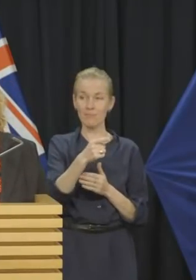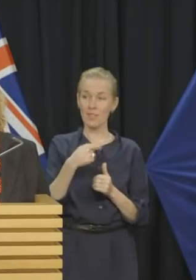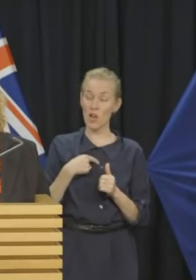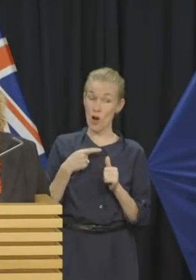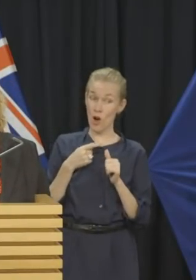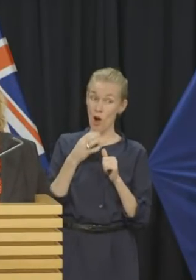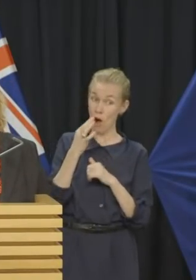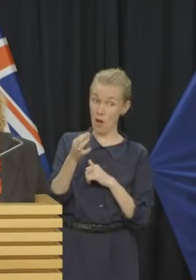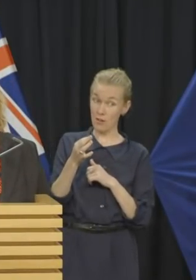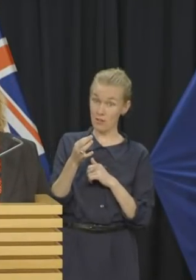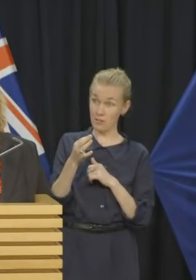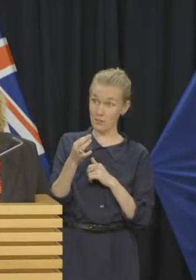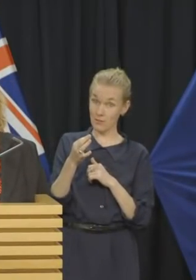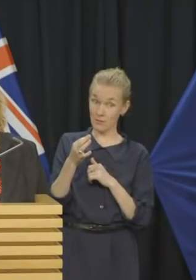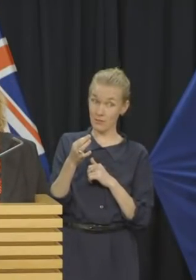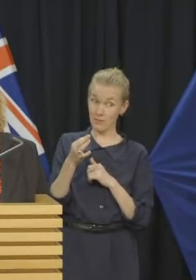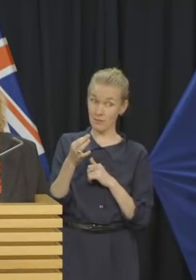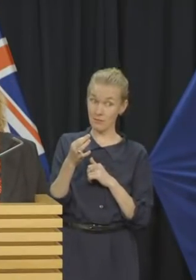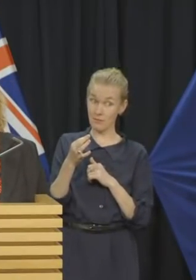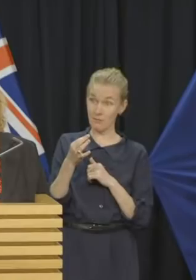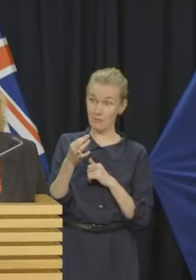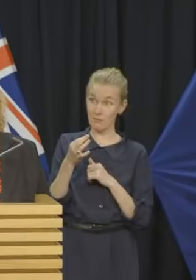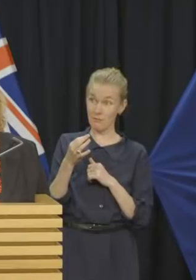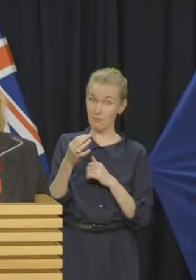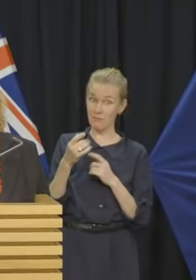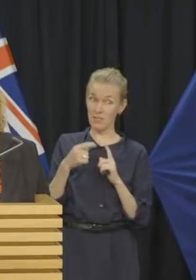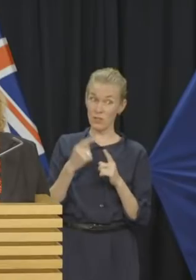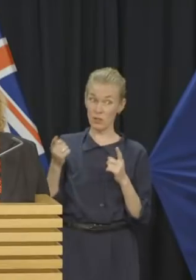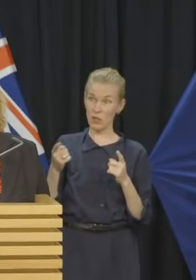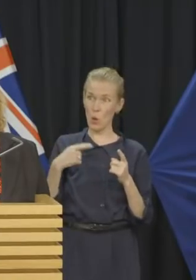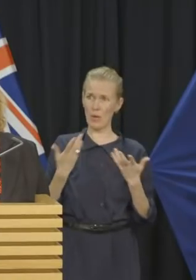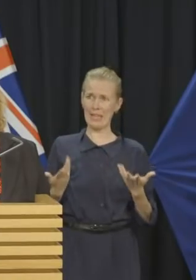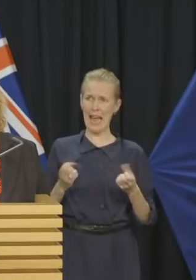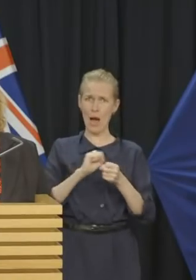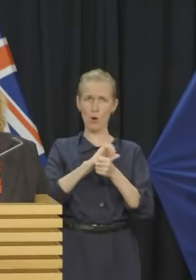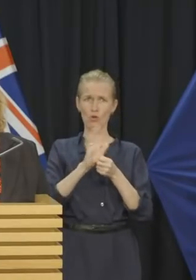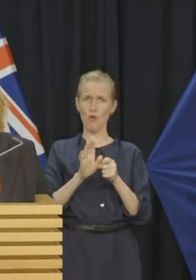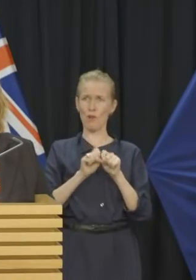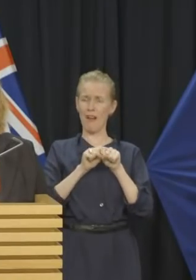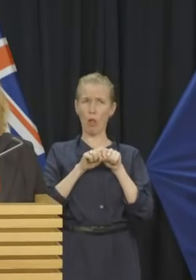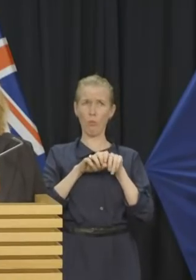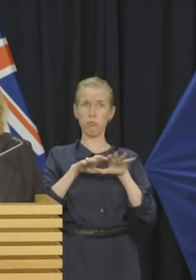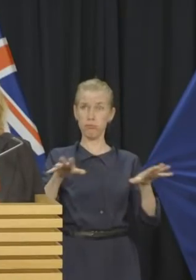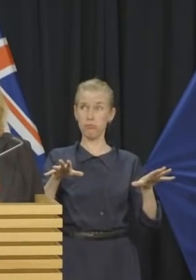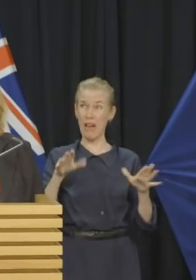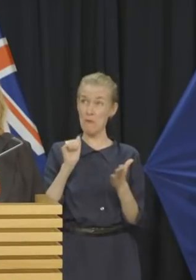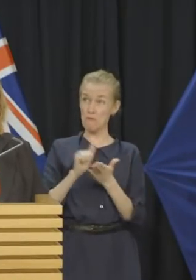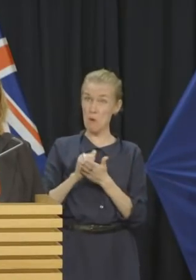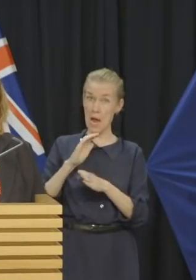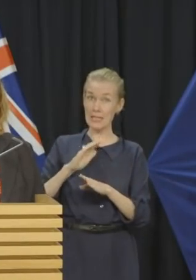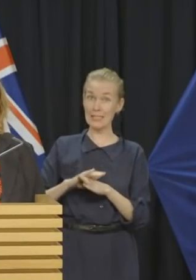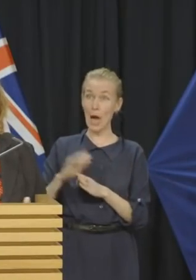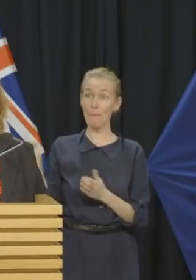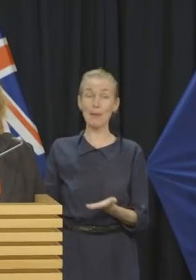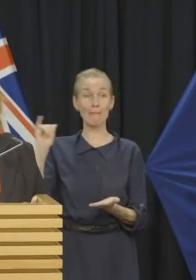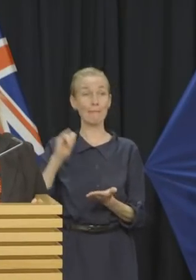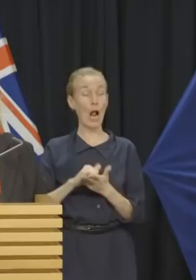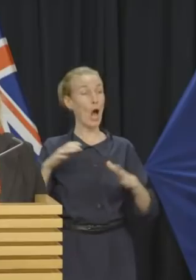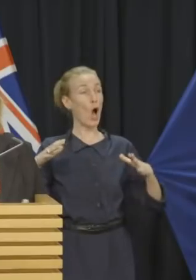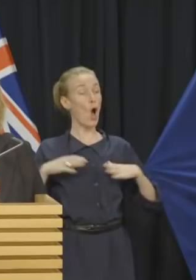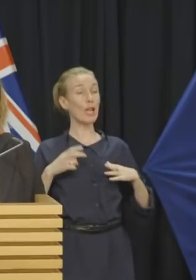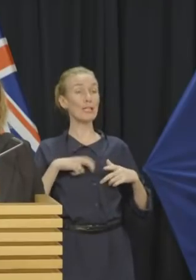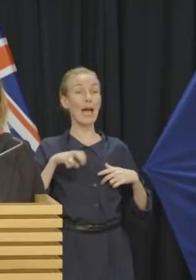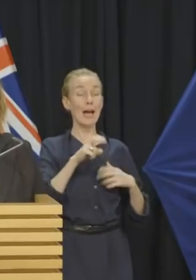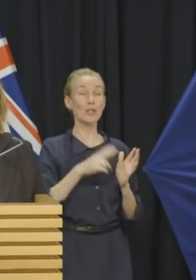they be coming as tourists during a global pandemic, in your opinion? Oh, look, what we're saying, what is the fair